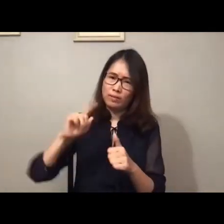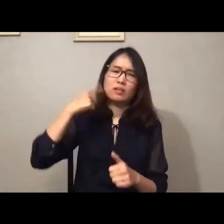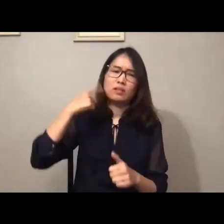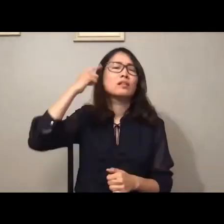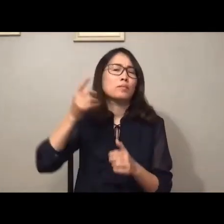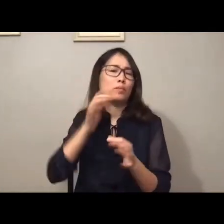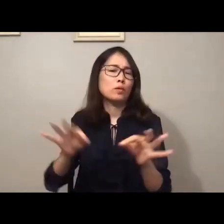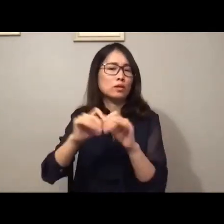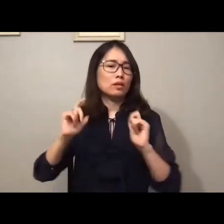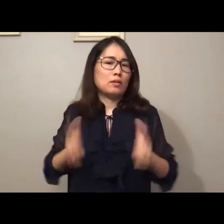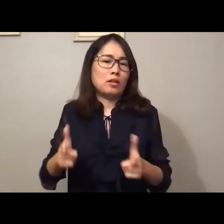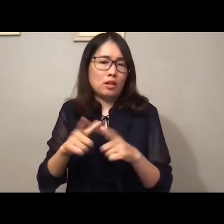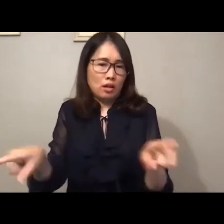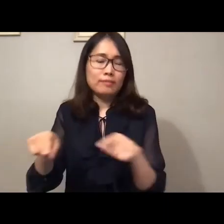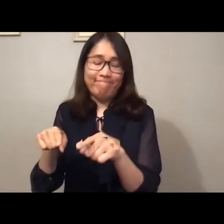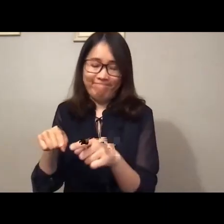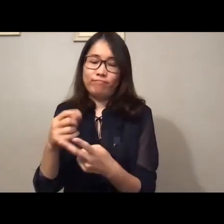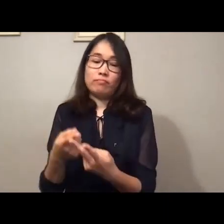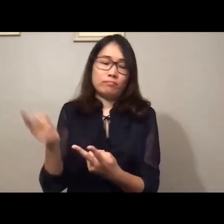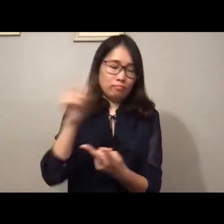But some of the words and the speaking